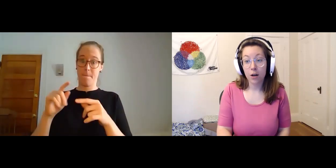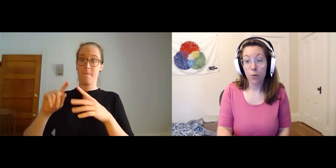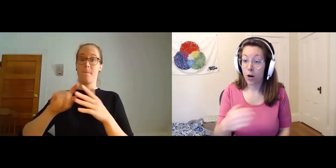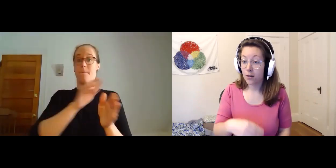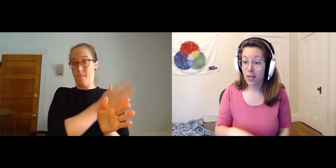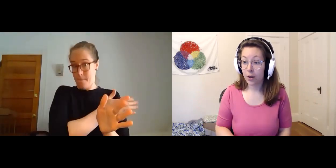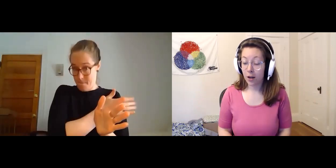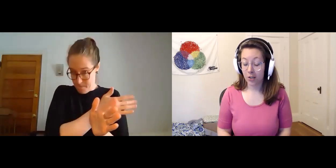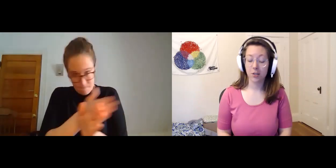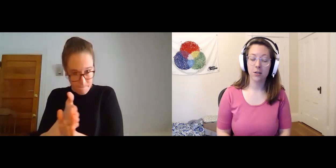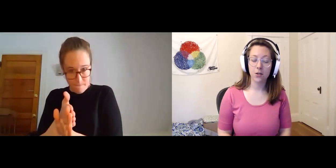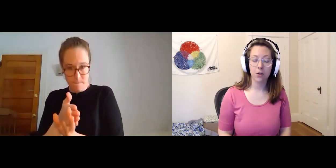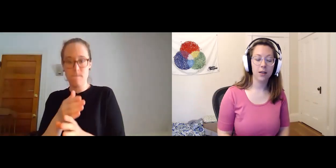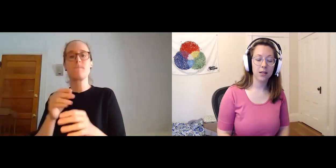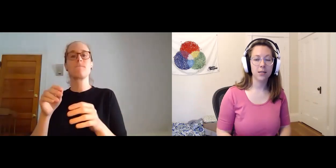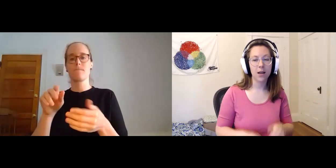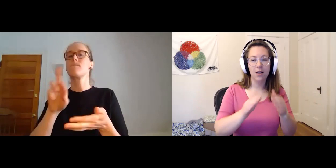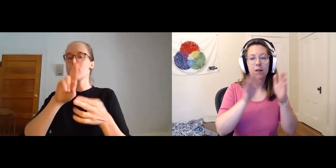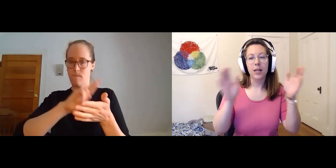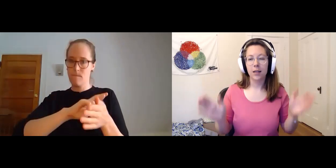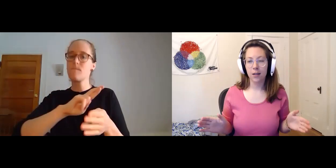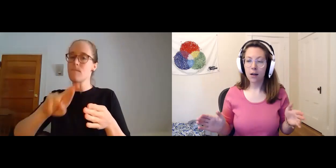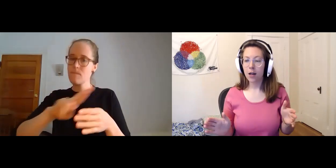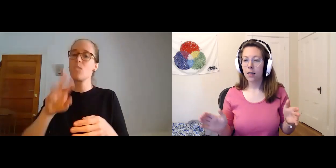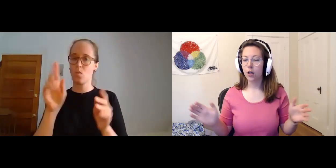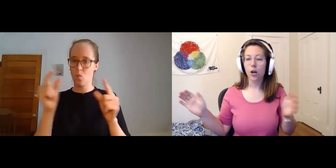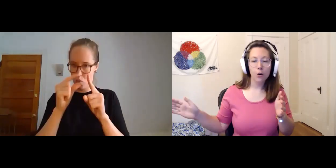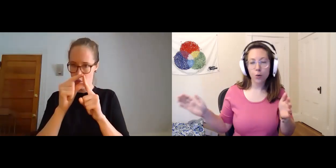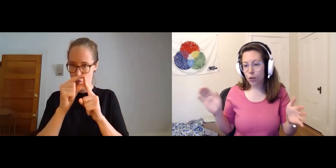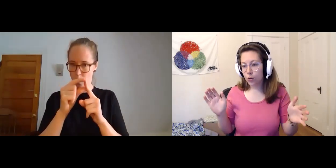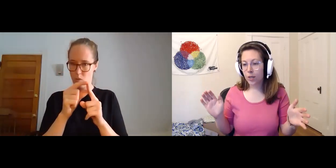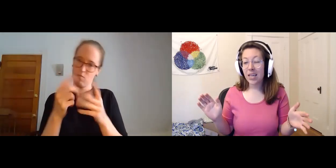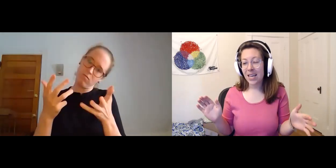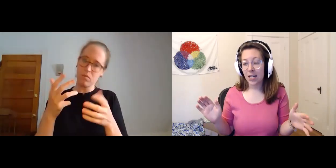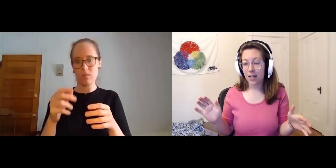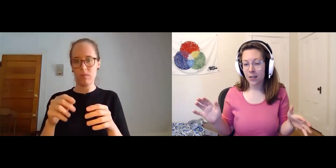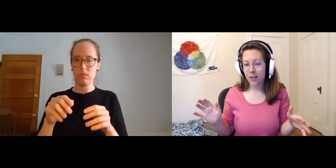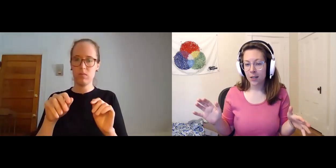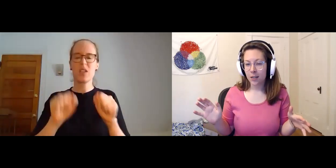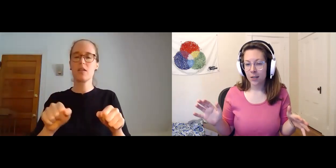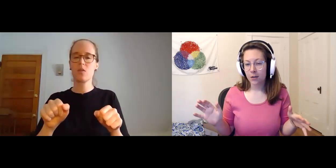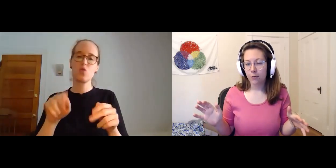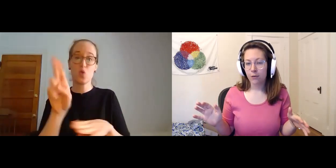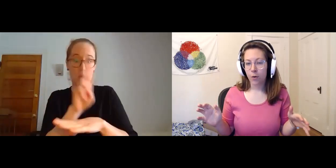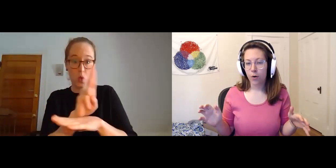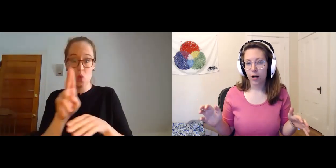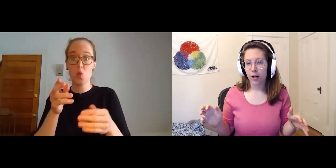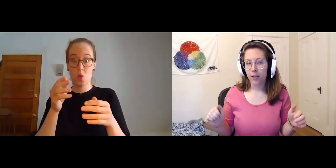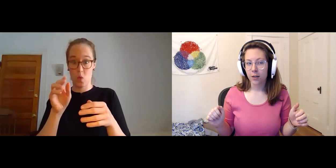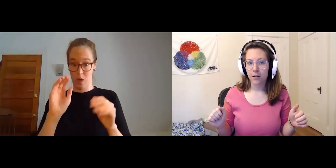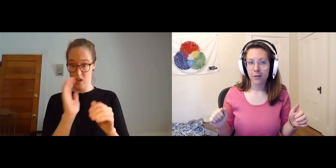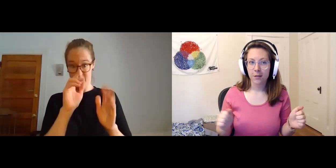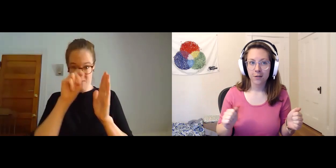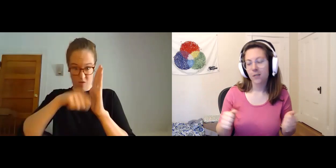review the words that we learned so that this is kind of like the go-to key